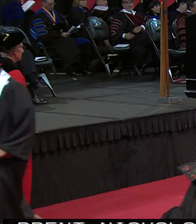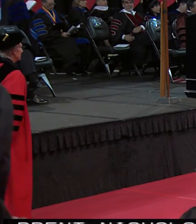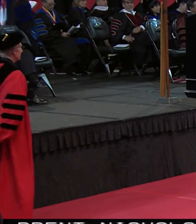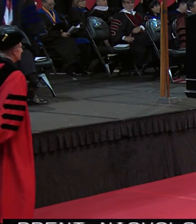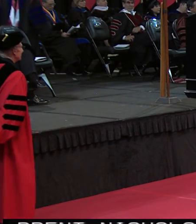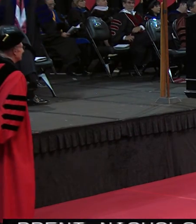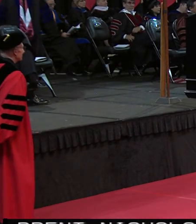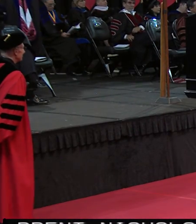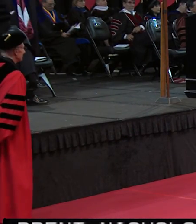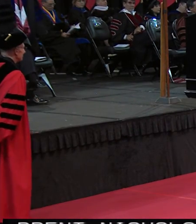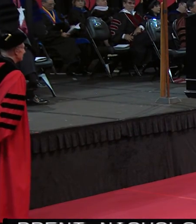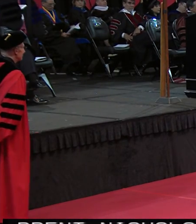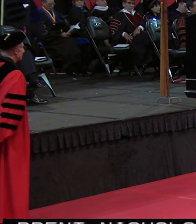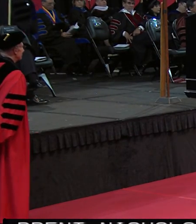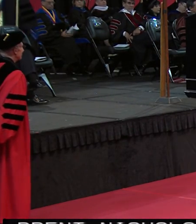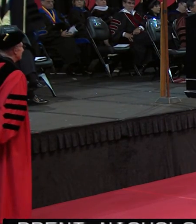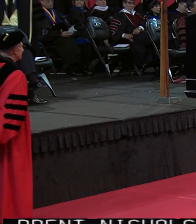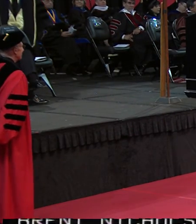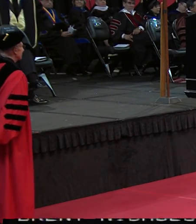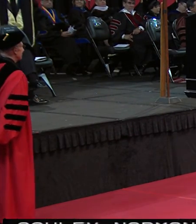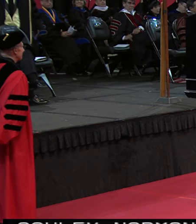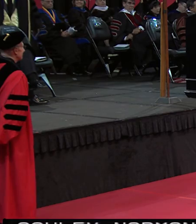Taylor Elise Pfeiffer.